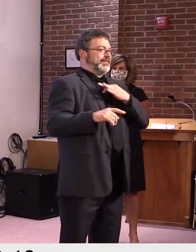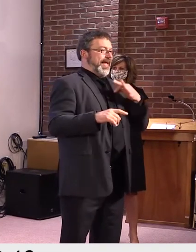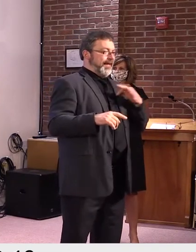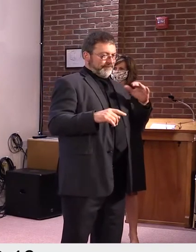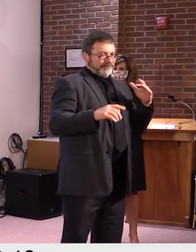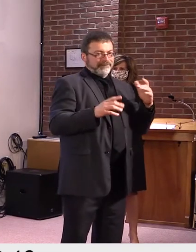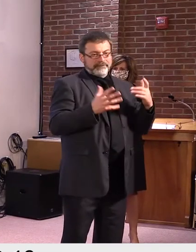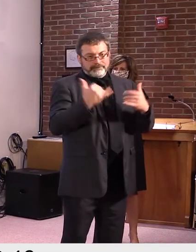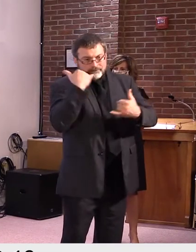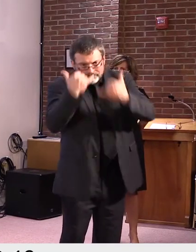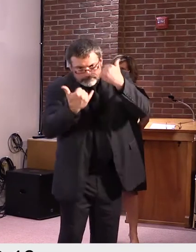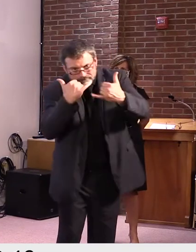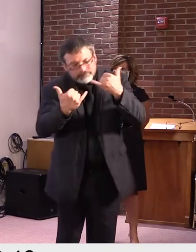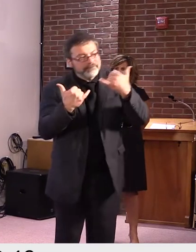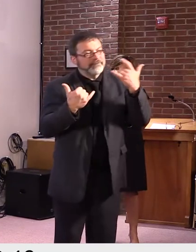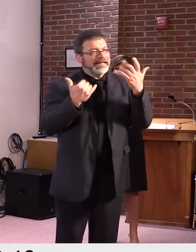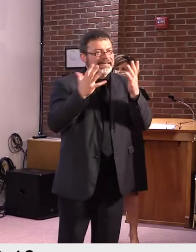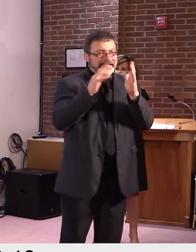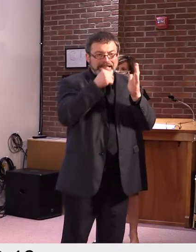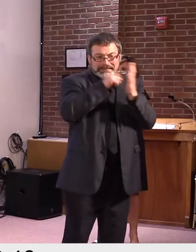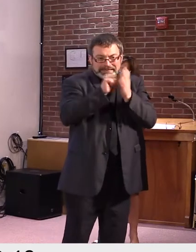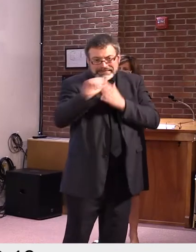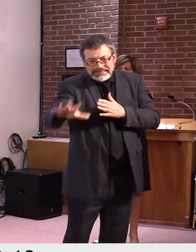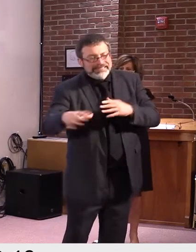You had a question? Thank you for that. Okay.